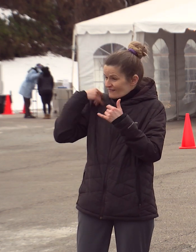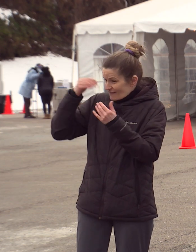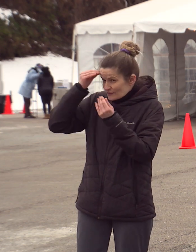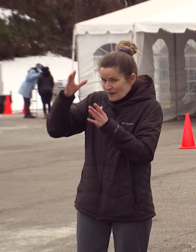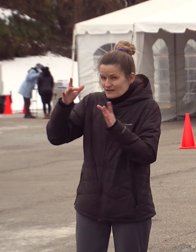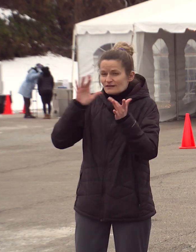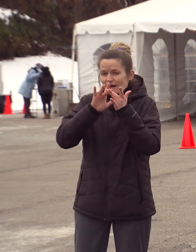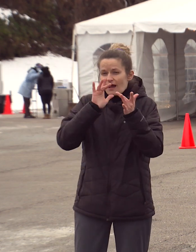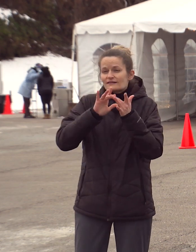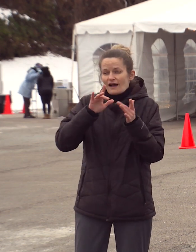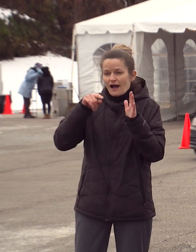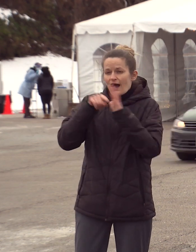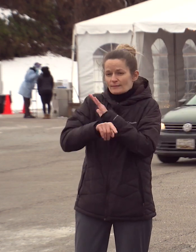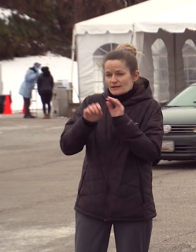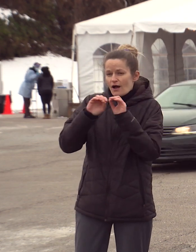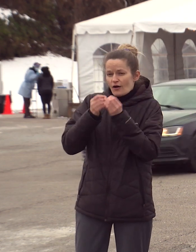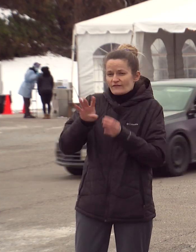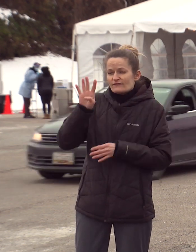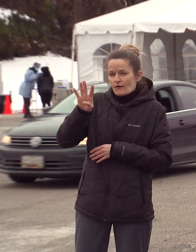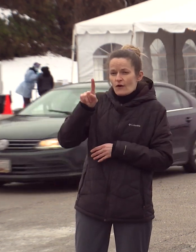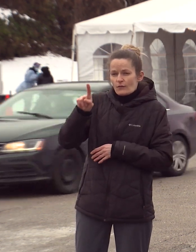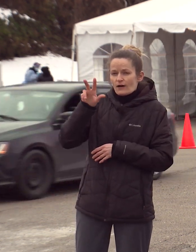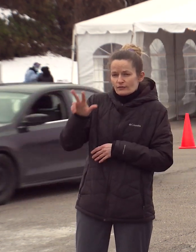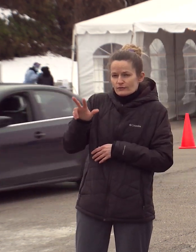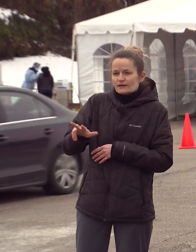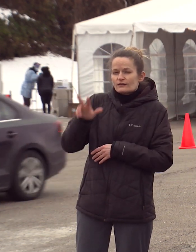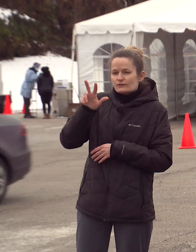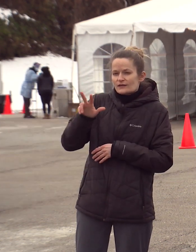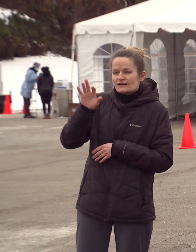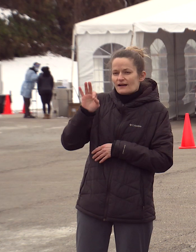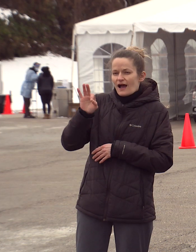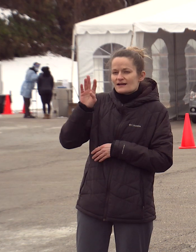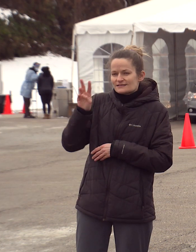410-396-2100. By chance, have you been in? Oh, You're good. By chance, have you been in touch with?